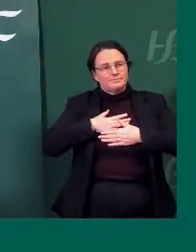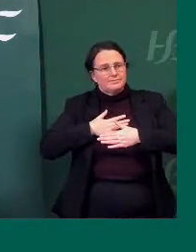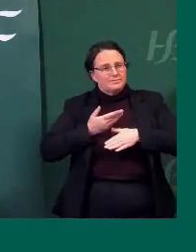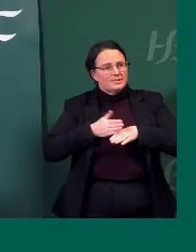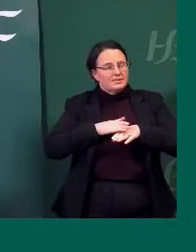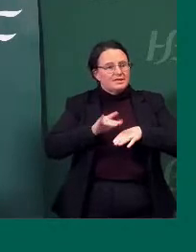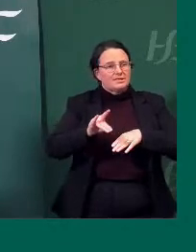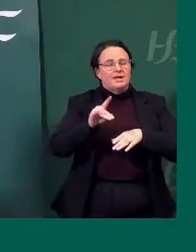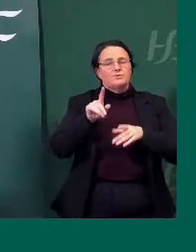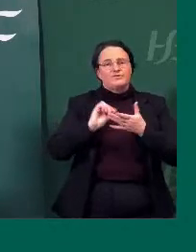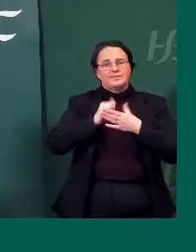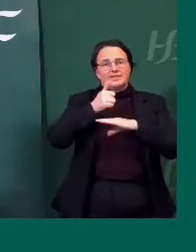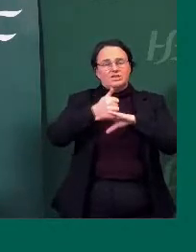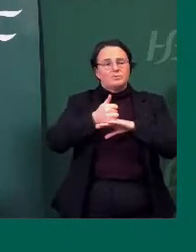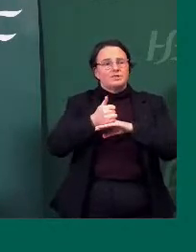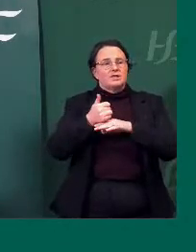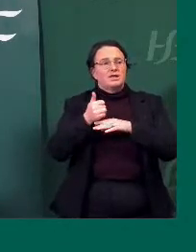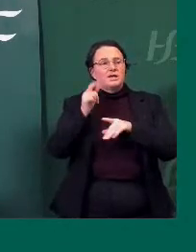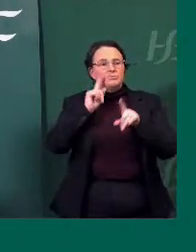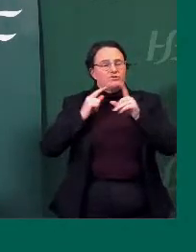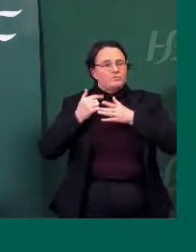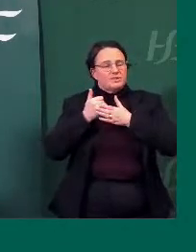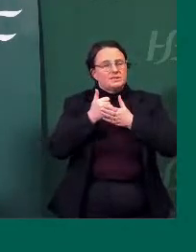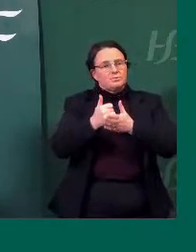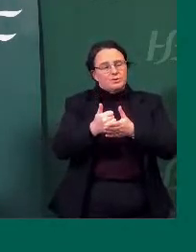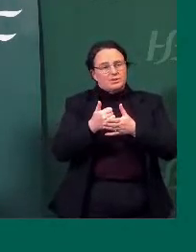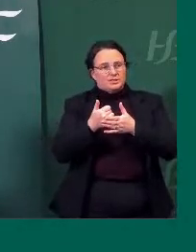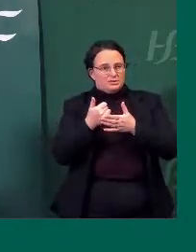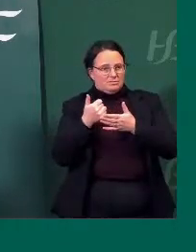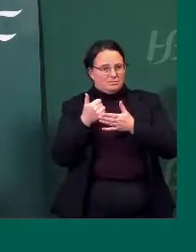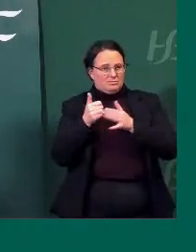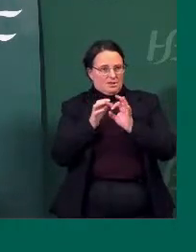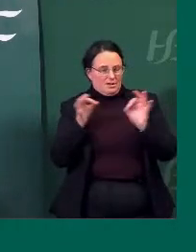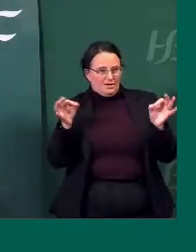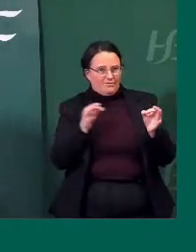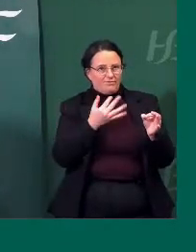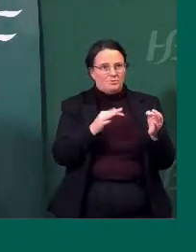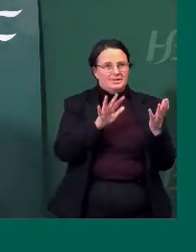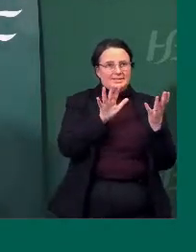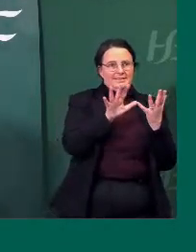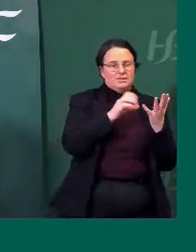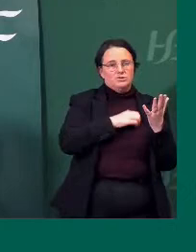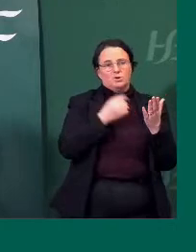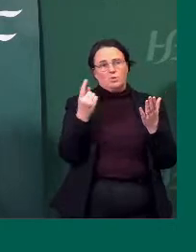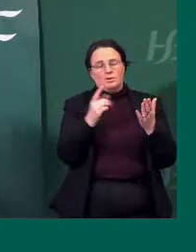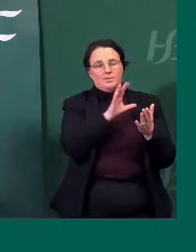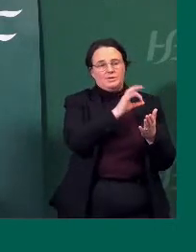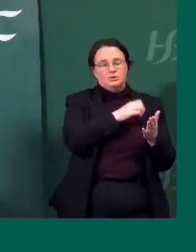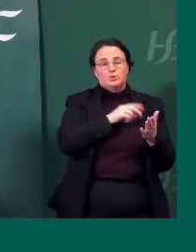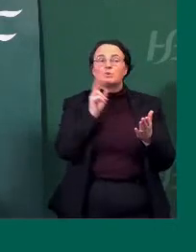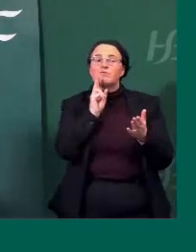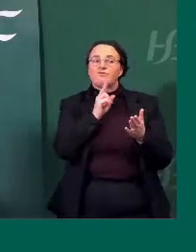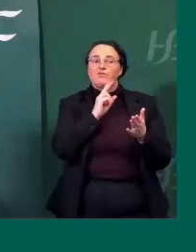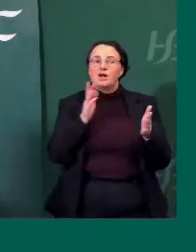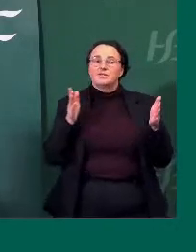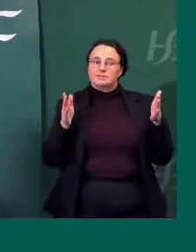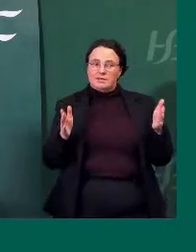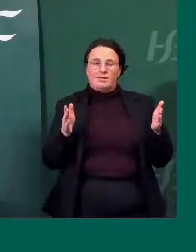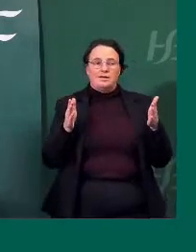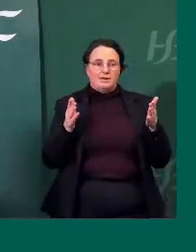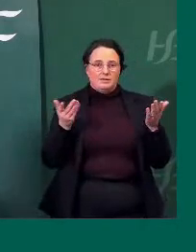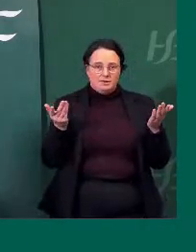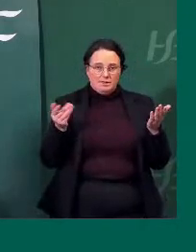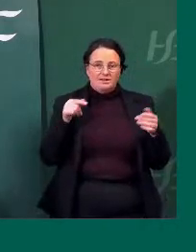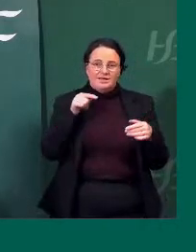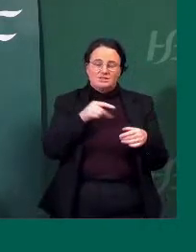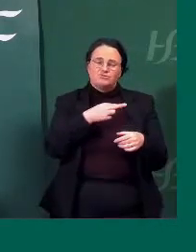a bereavement support line run by the Irish Hospice Foundation that operates now from 10 to 1 every day, Monday to Friday. So this is a